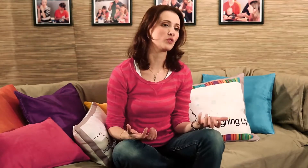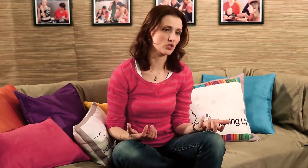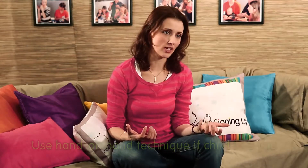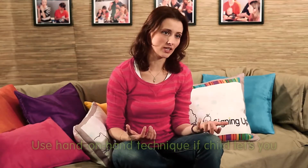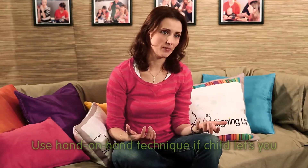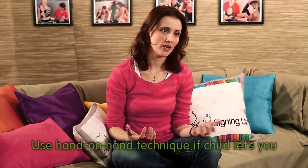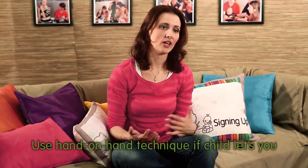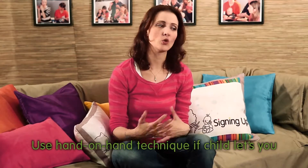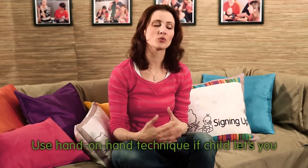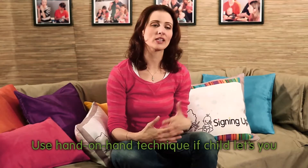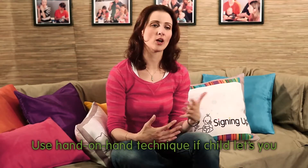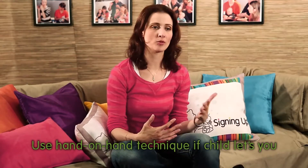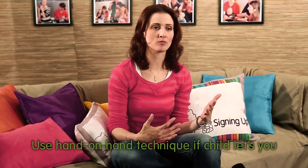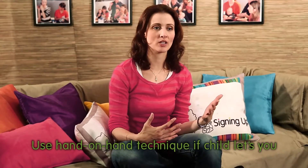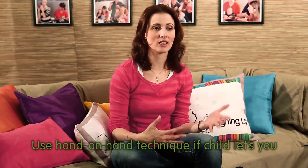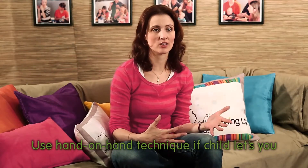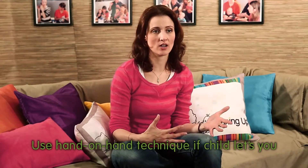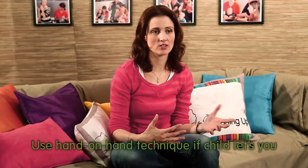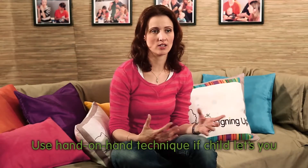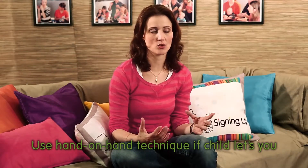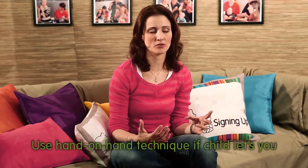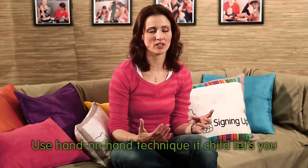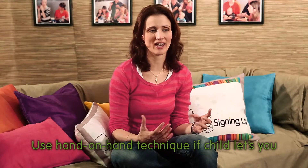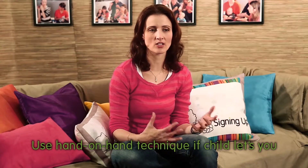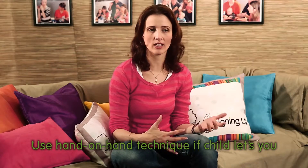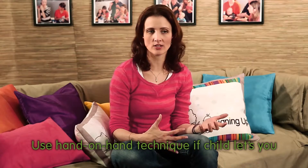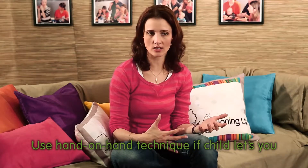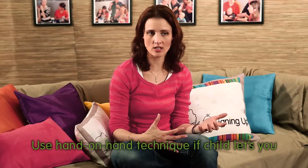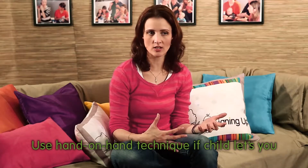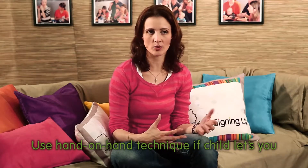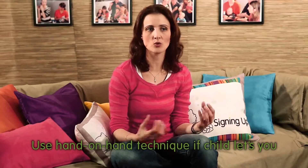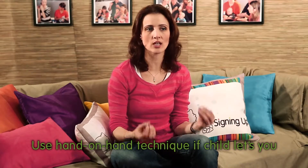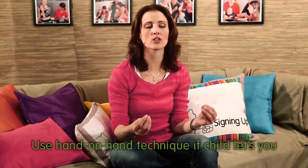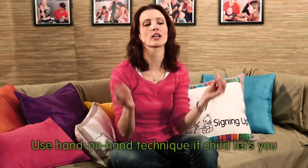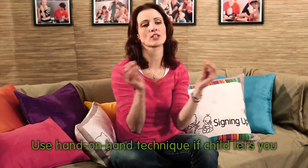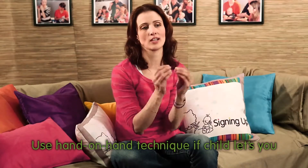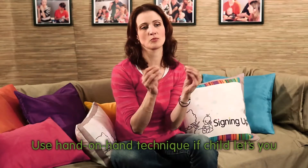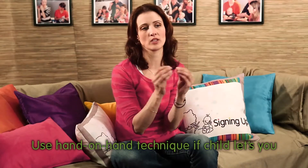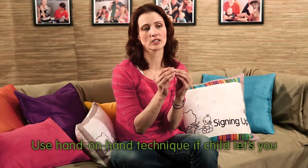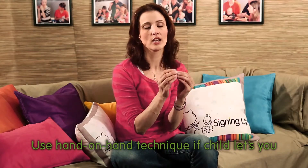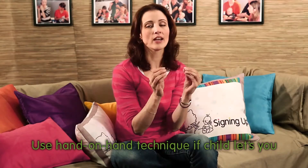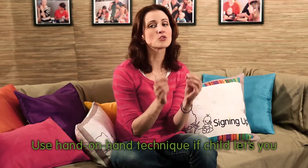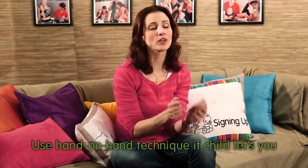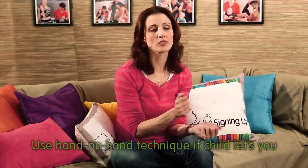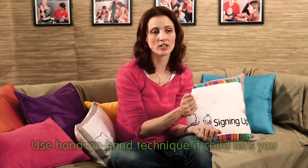feels like. You can really help them connect the dots. It's sort of a hand-on-hand technique where you take their hands and let them feel it. It's very, very